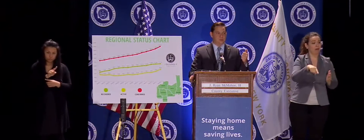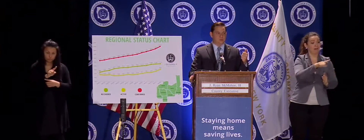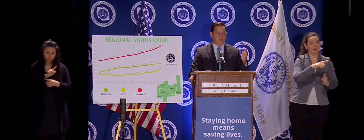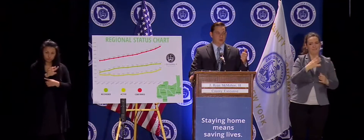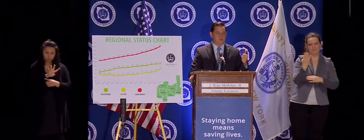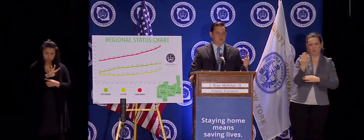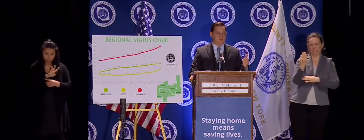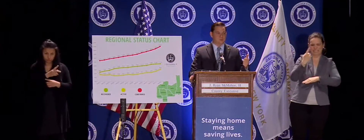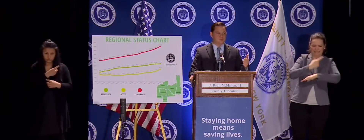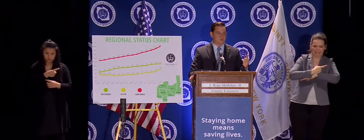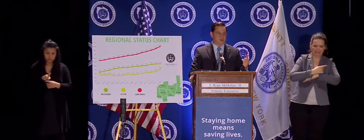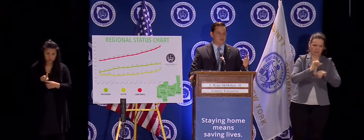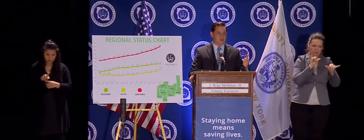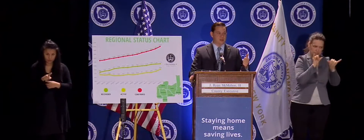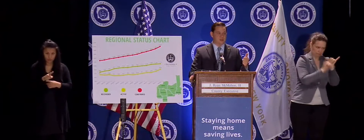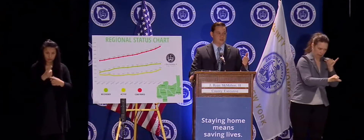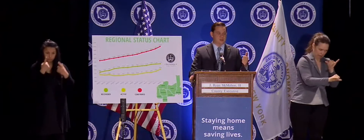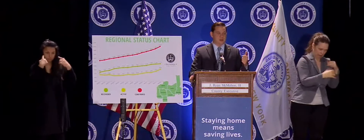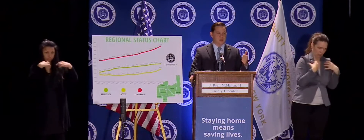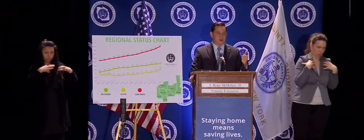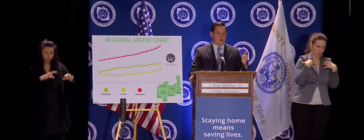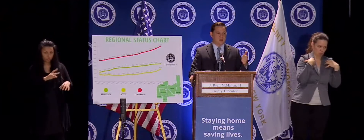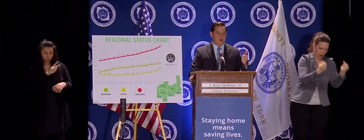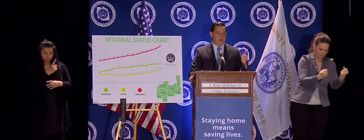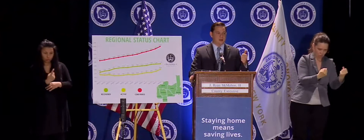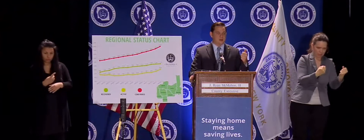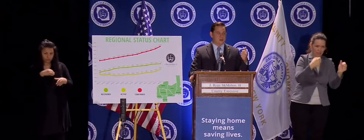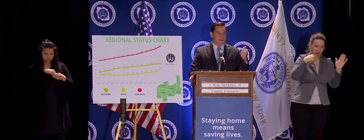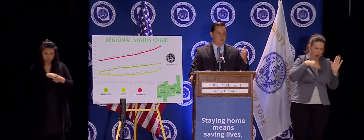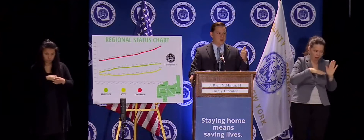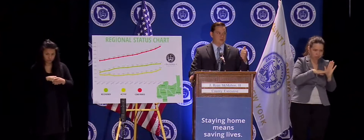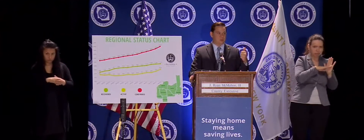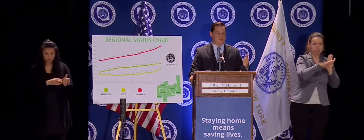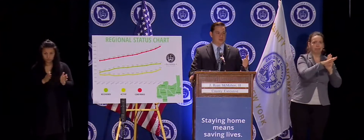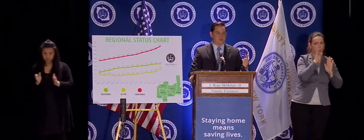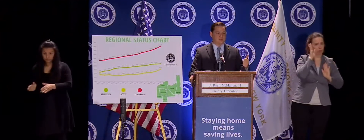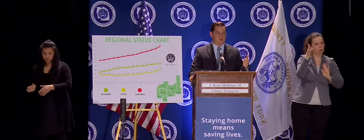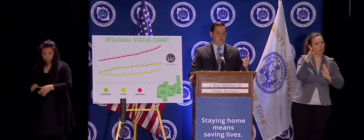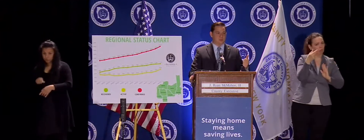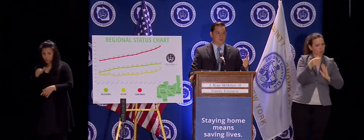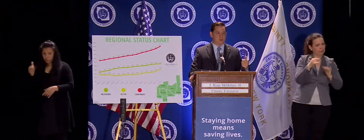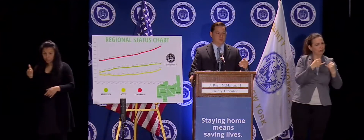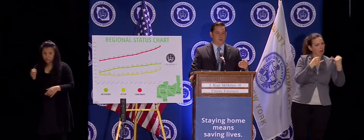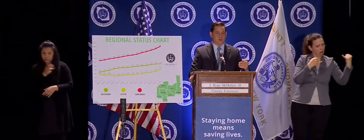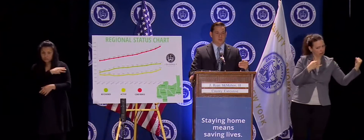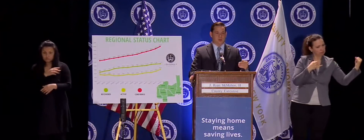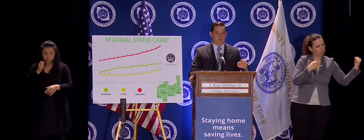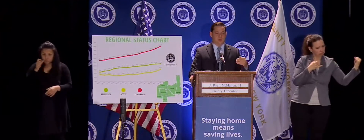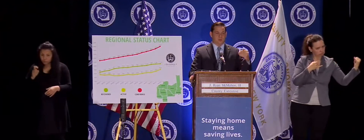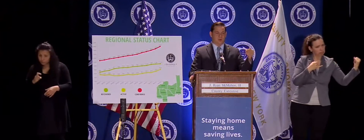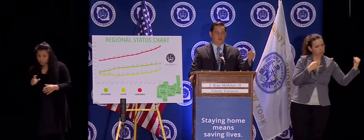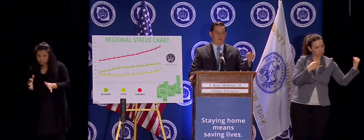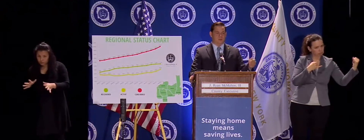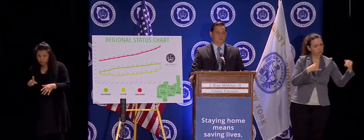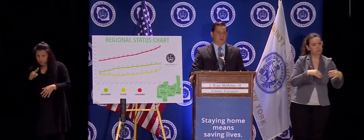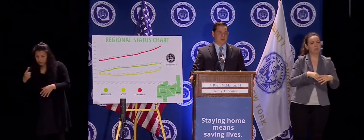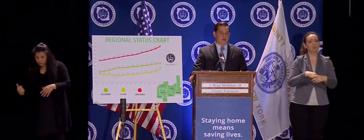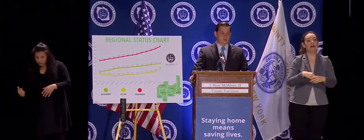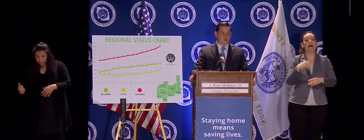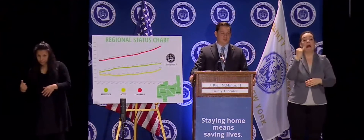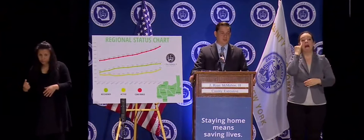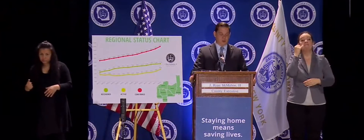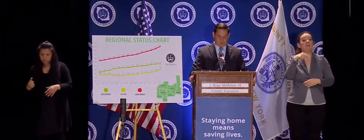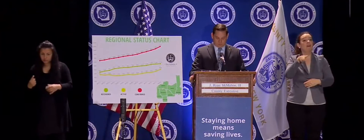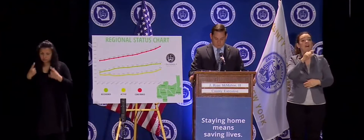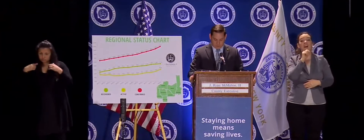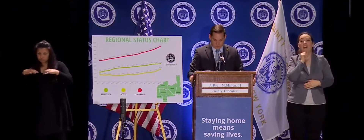and you don't have symptoms for 7 days and you have 3 straight days of no temperature, you then become a recovery. If